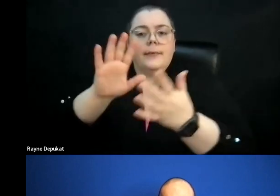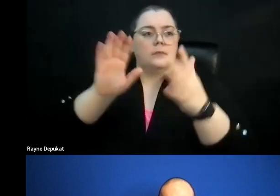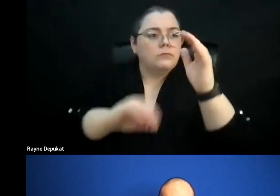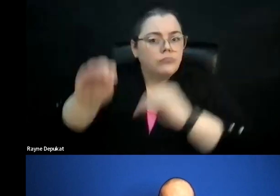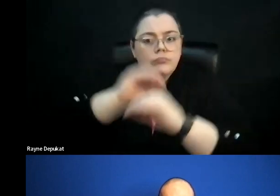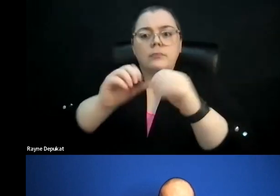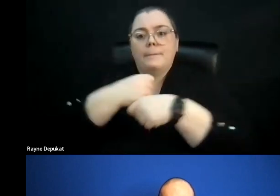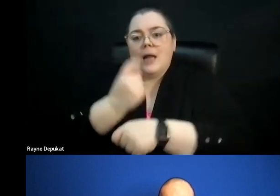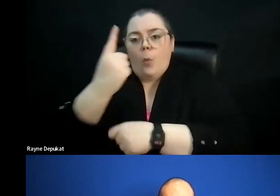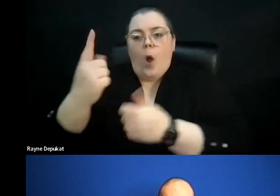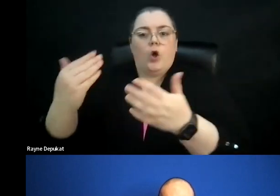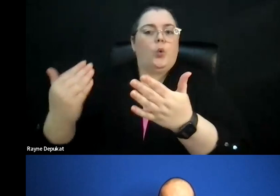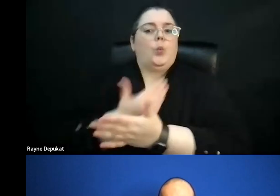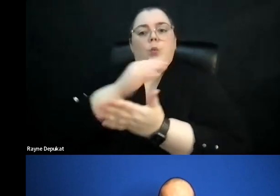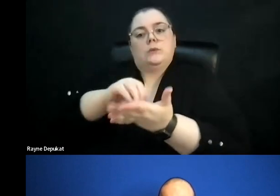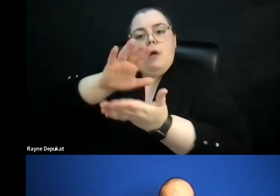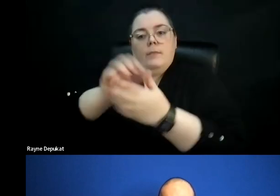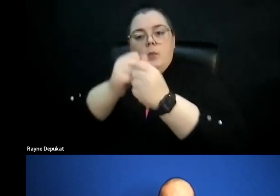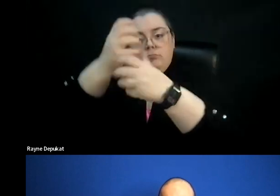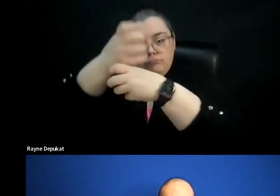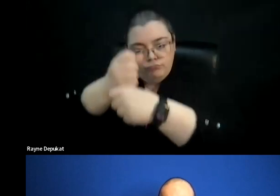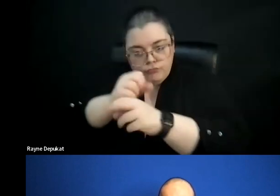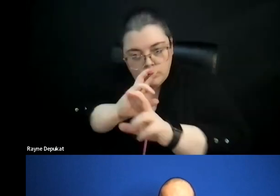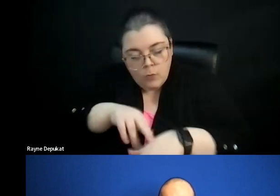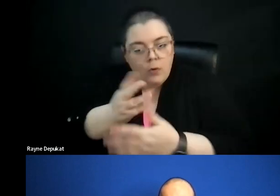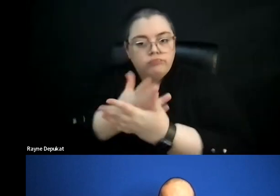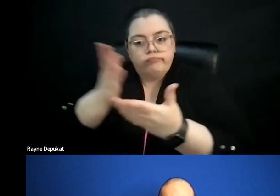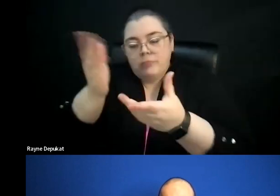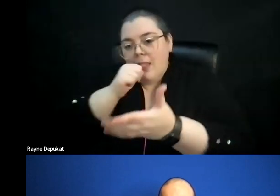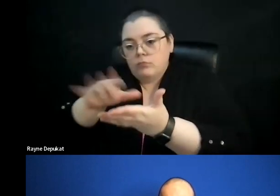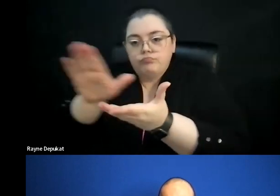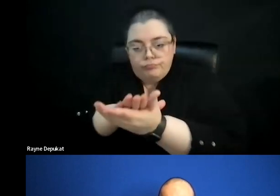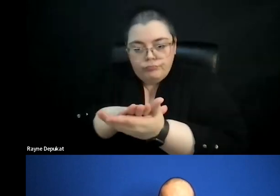to continue with the work group. We're also going to take both groups